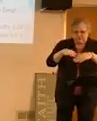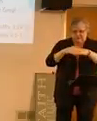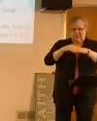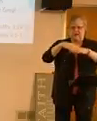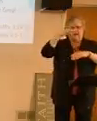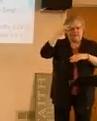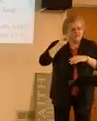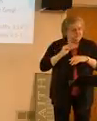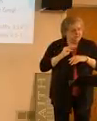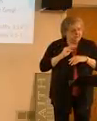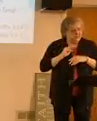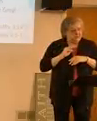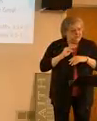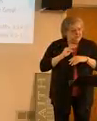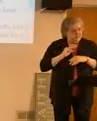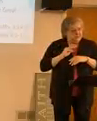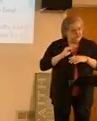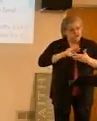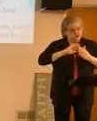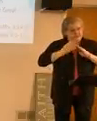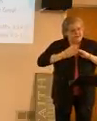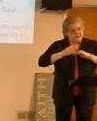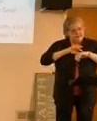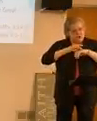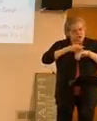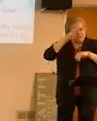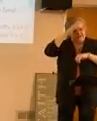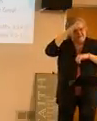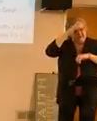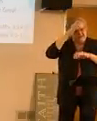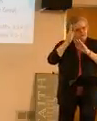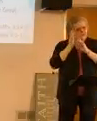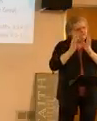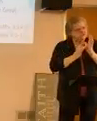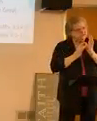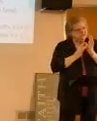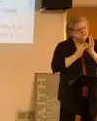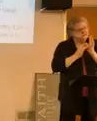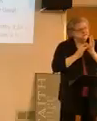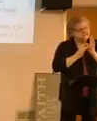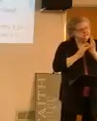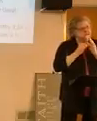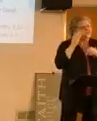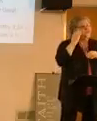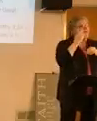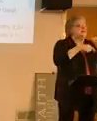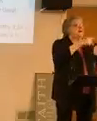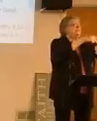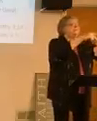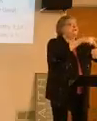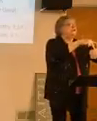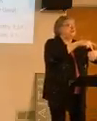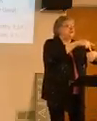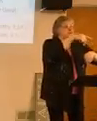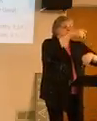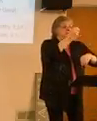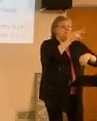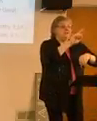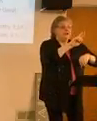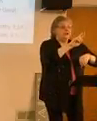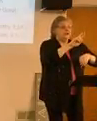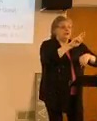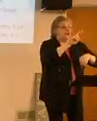become the earthly father of Jesus. Peter, who is one of the great